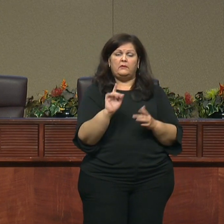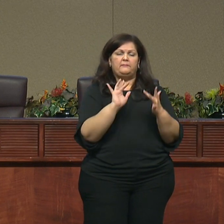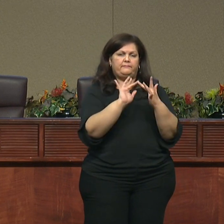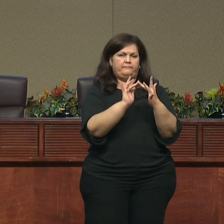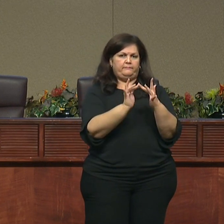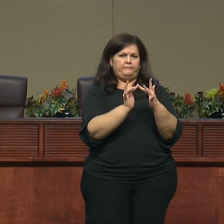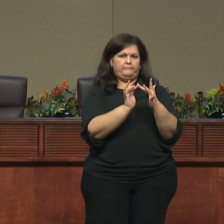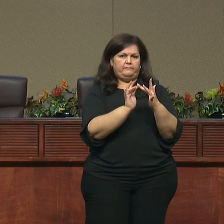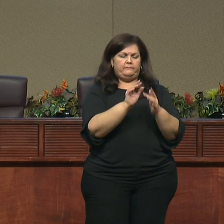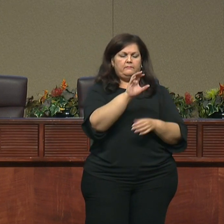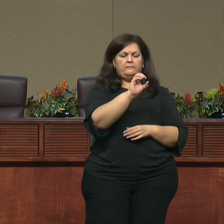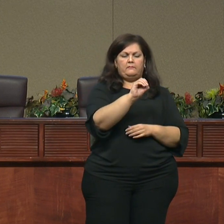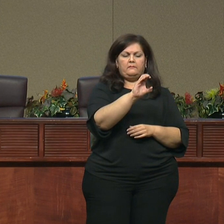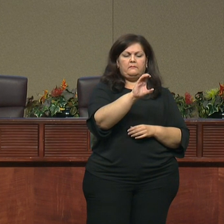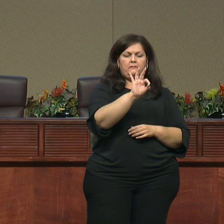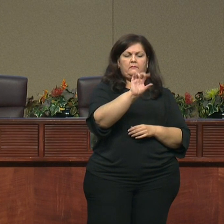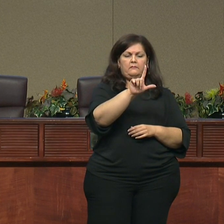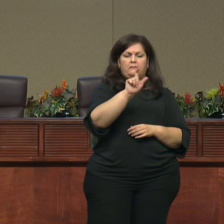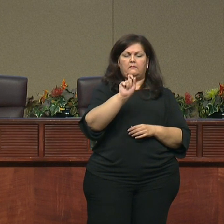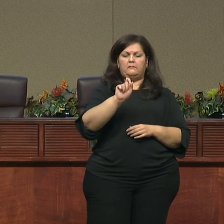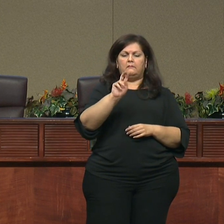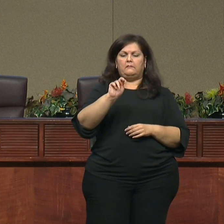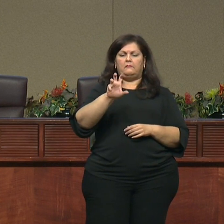website at